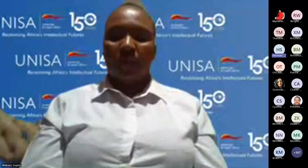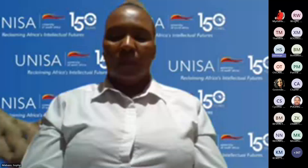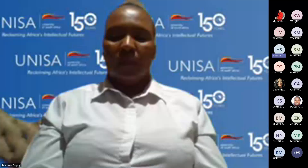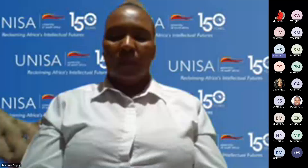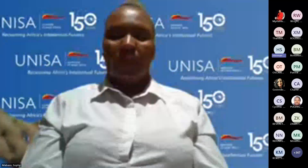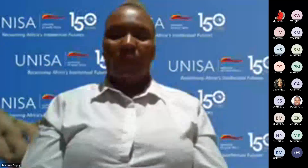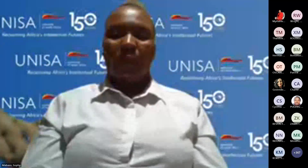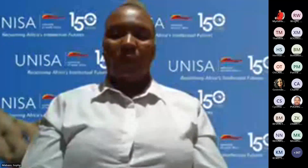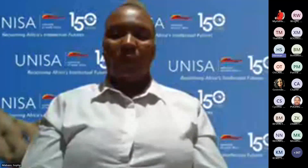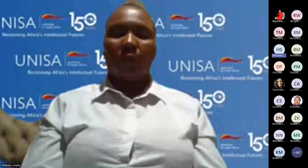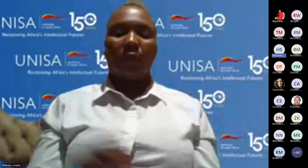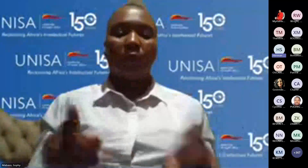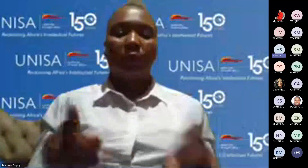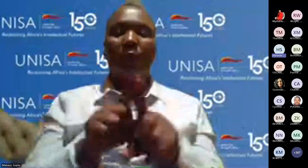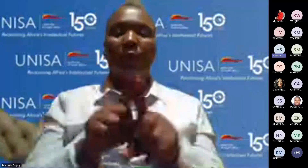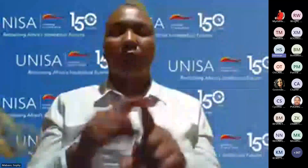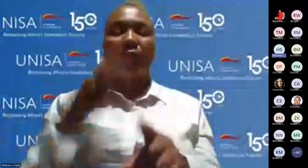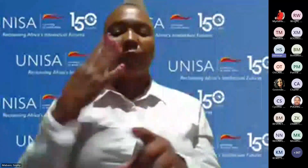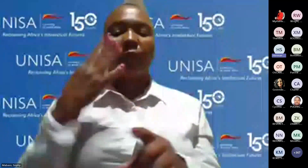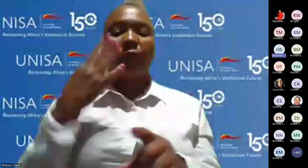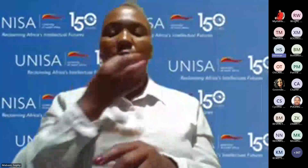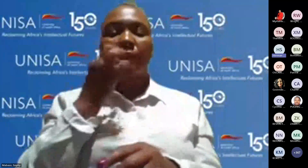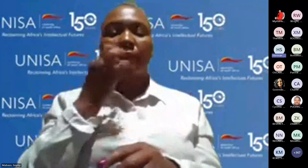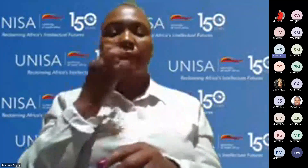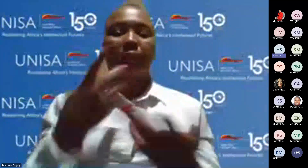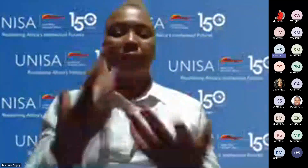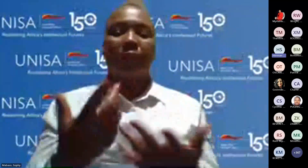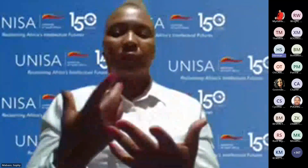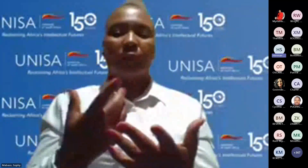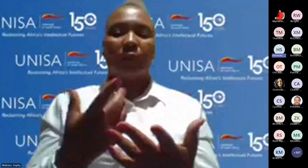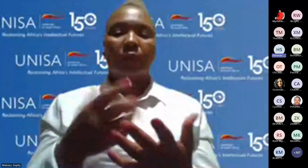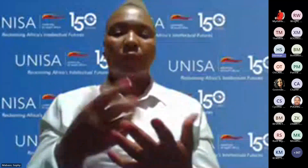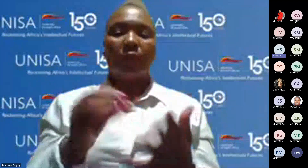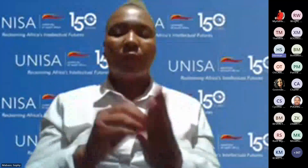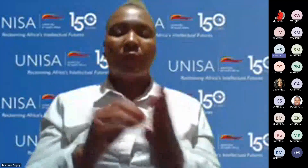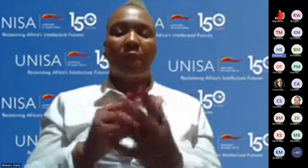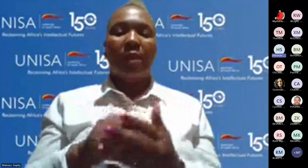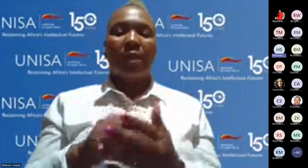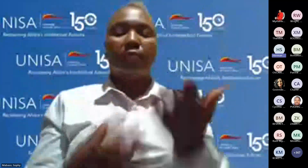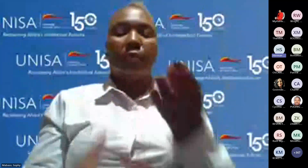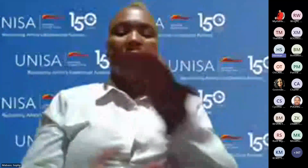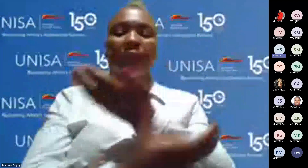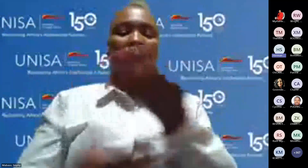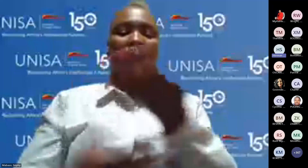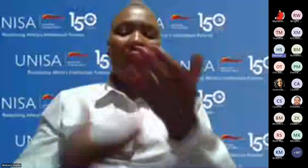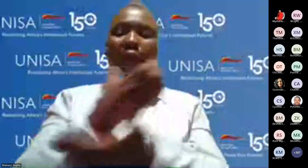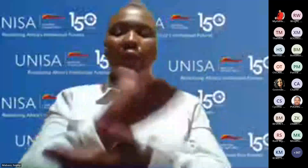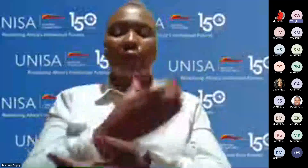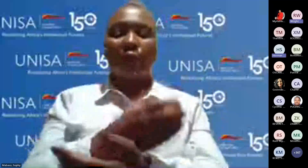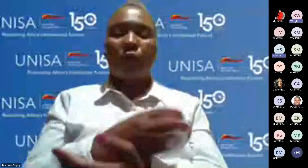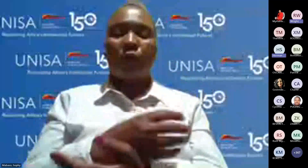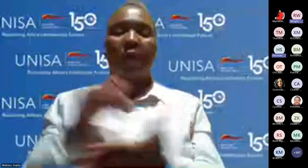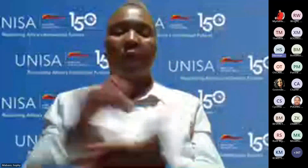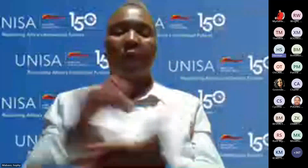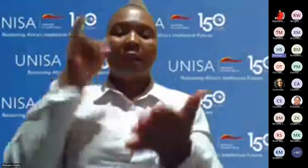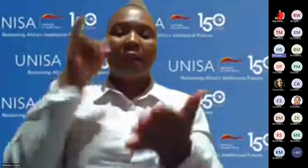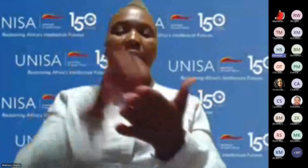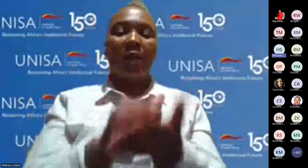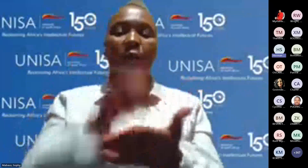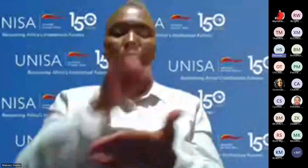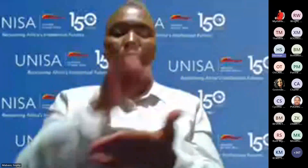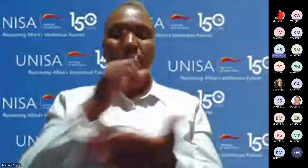you say we can put the cell phones on a flight mode. Yes.